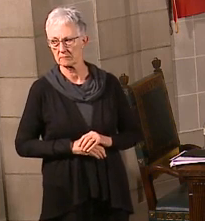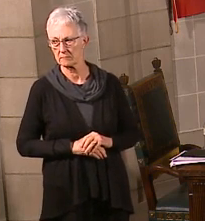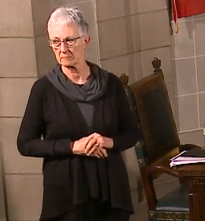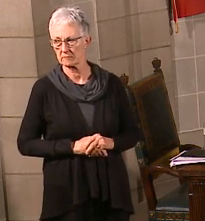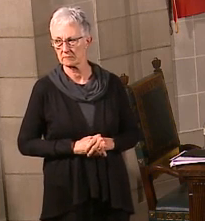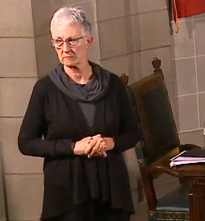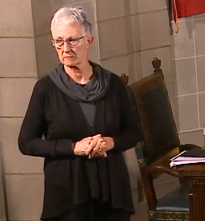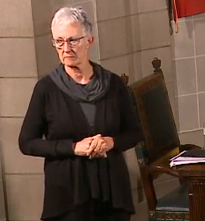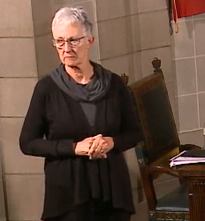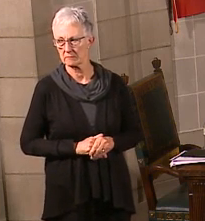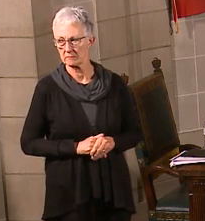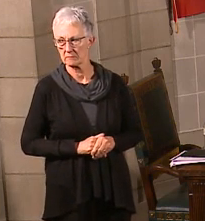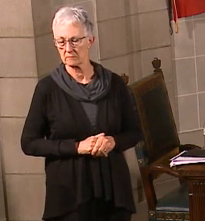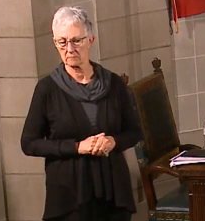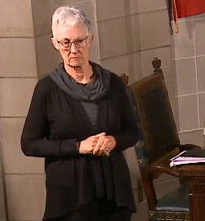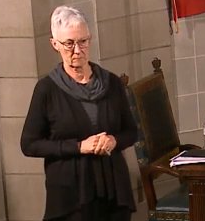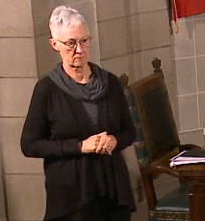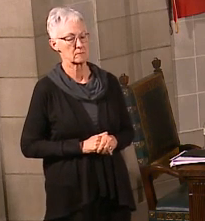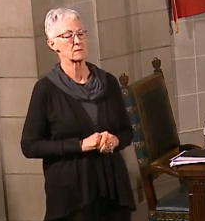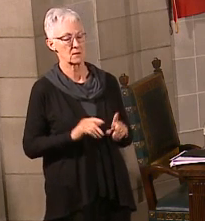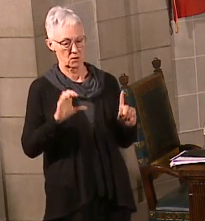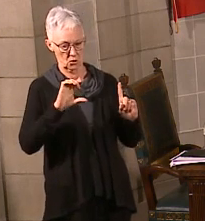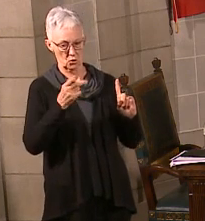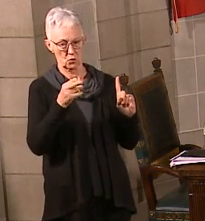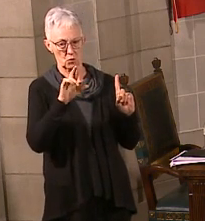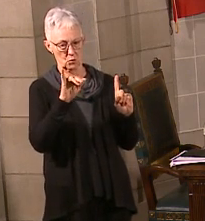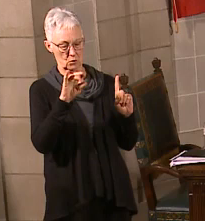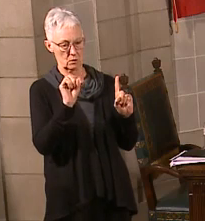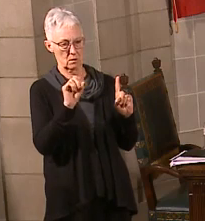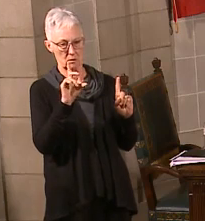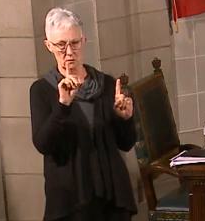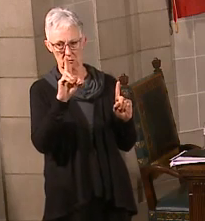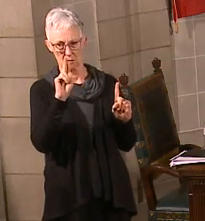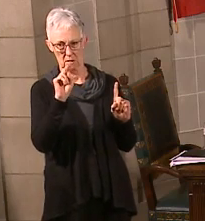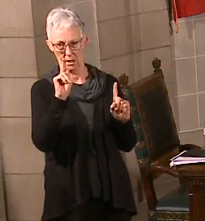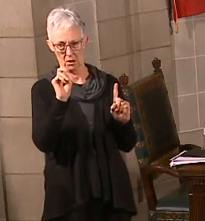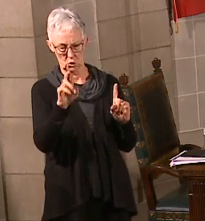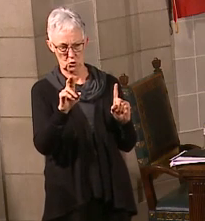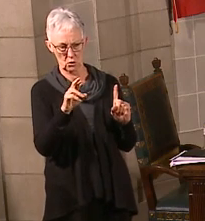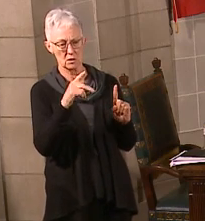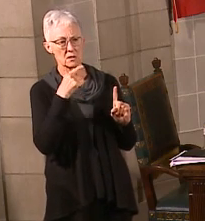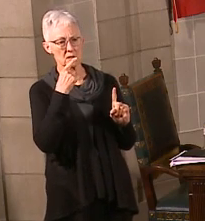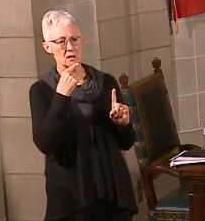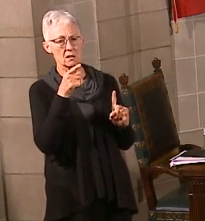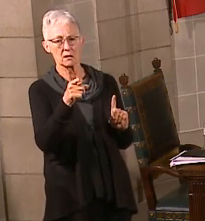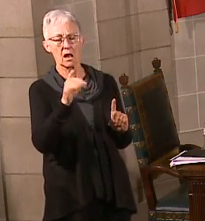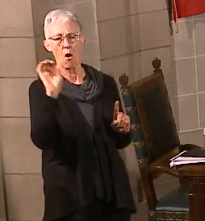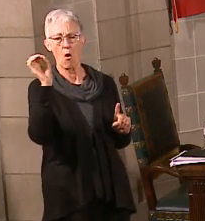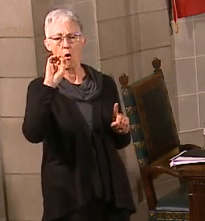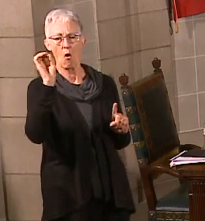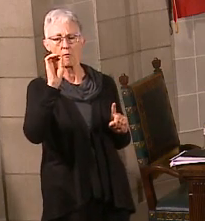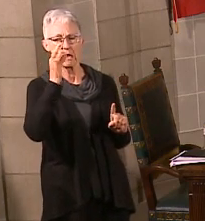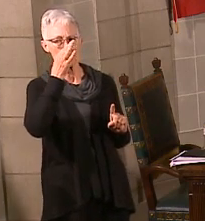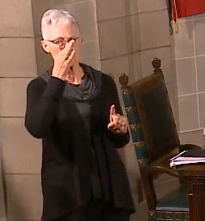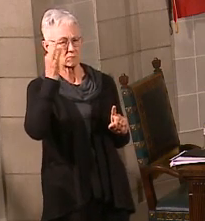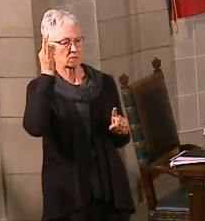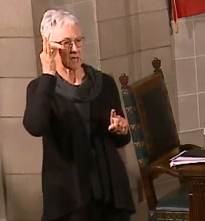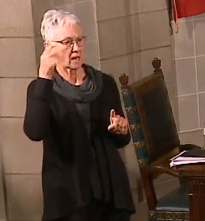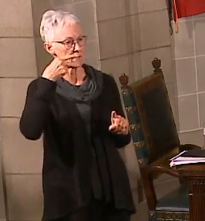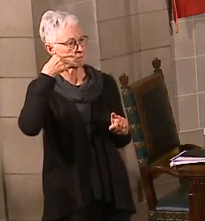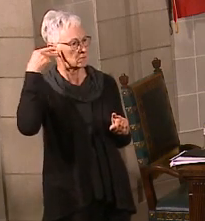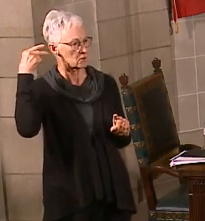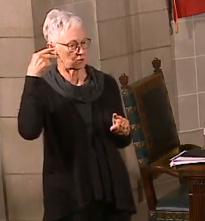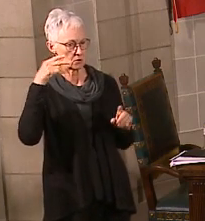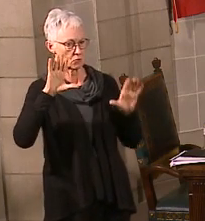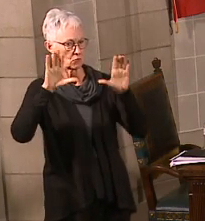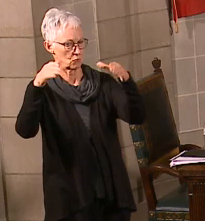know what the Omaha tribe may be talking about? So Chris Dunker is saying that the Omaha tribe is saying that the state has withdrawn a offer